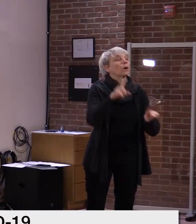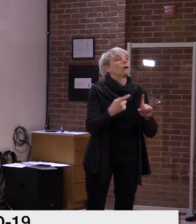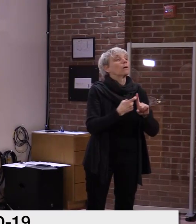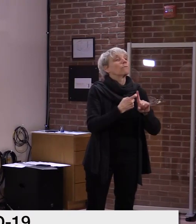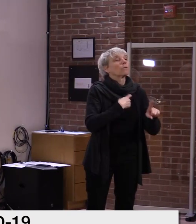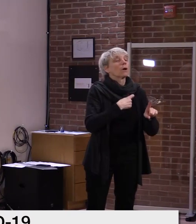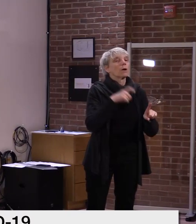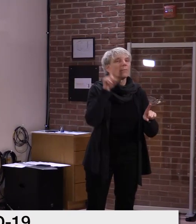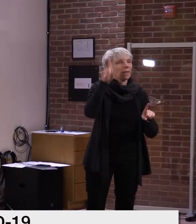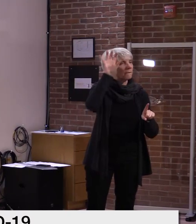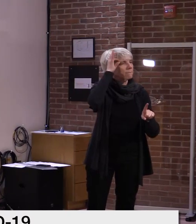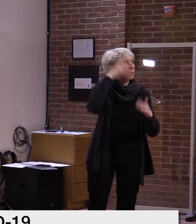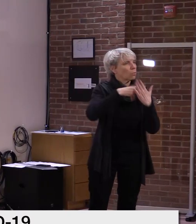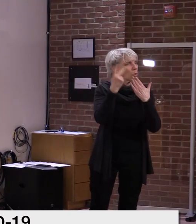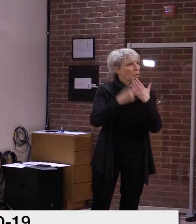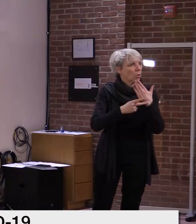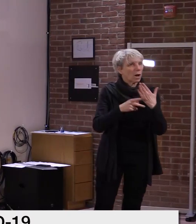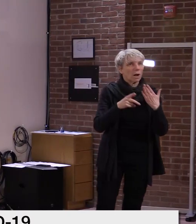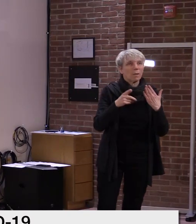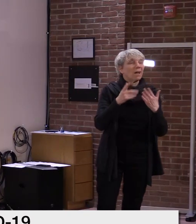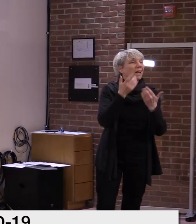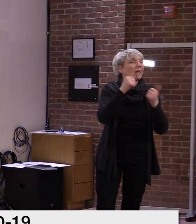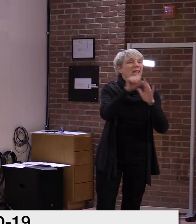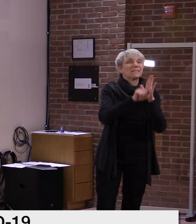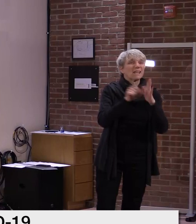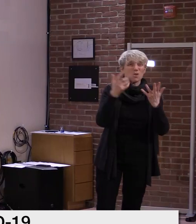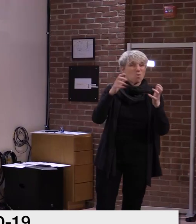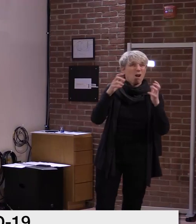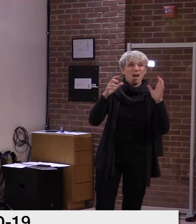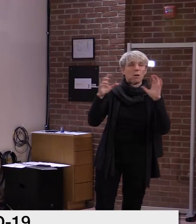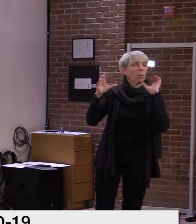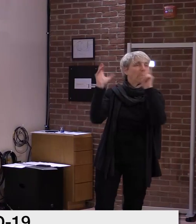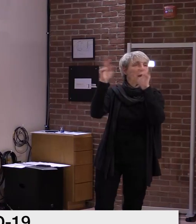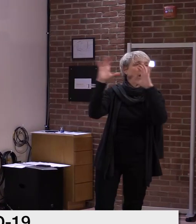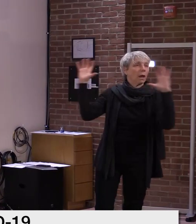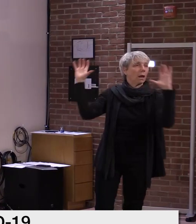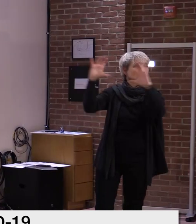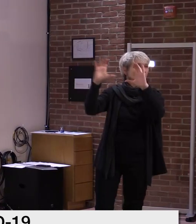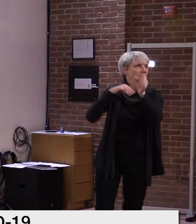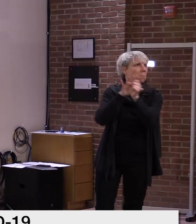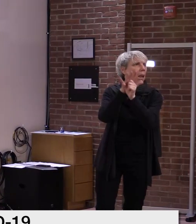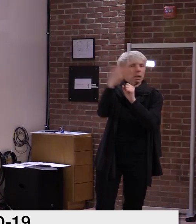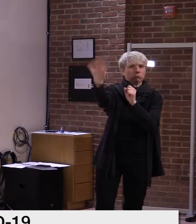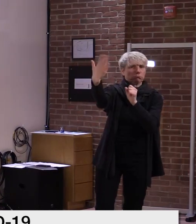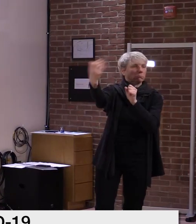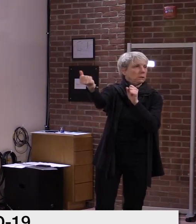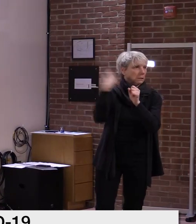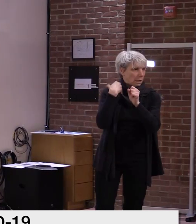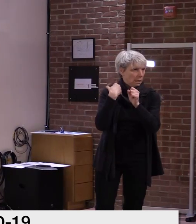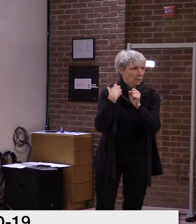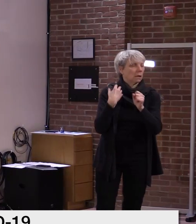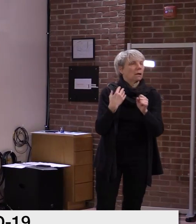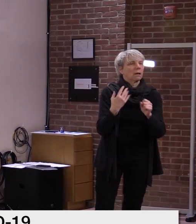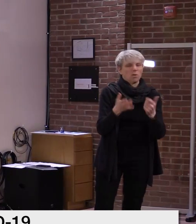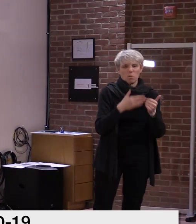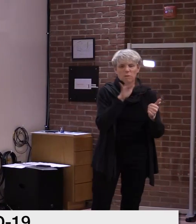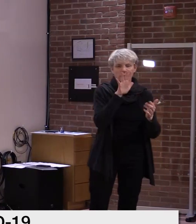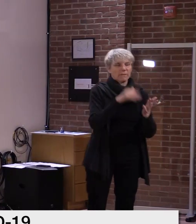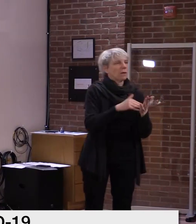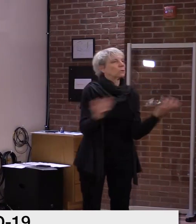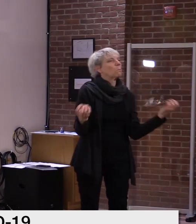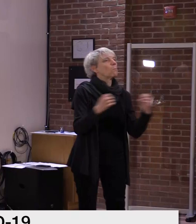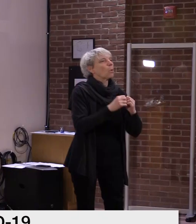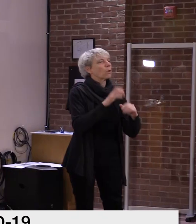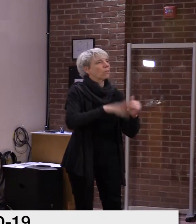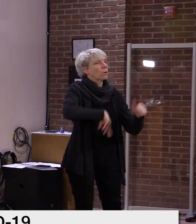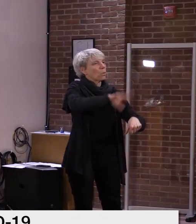federal reallocation program, and this gives us an opportunity to request vaccine above and beyond what